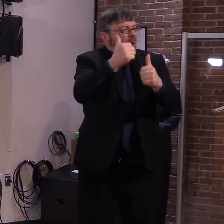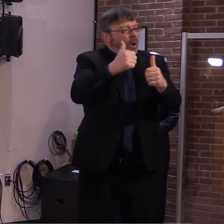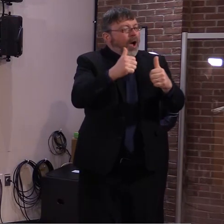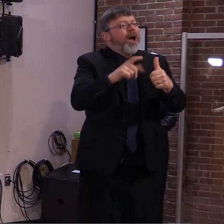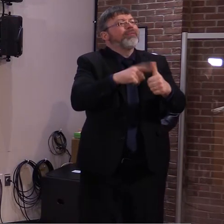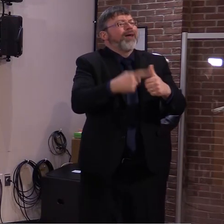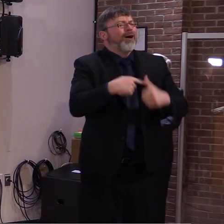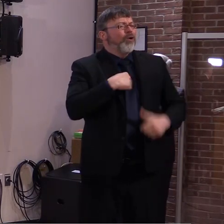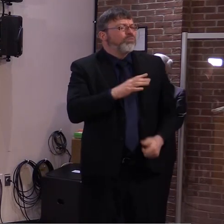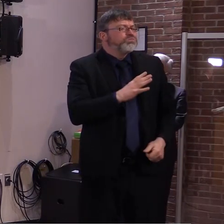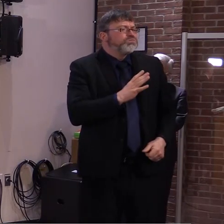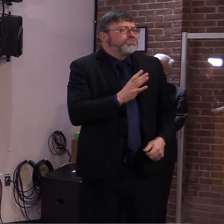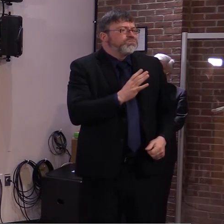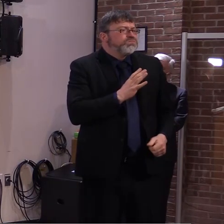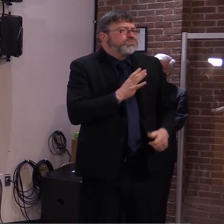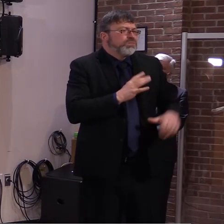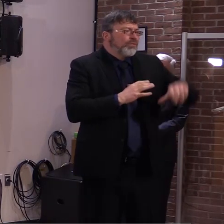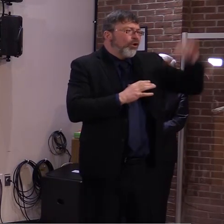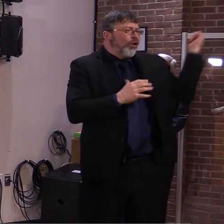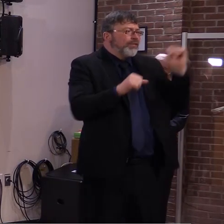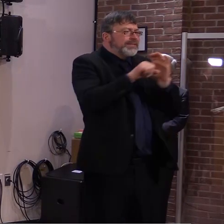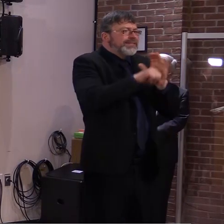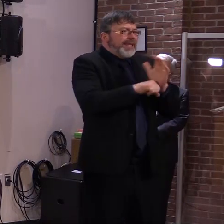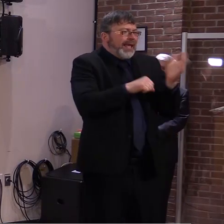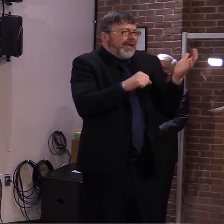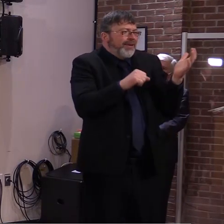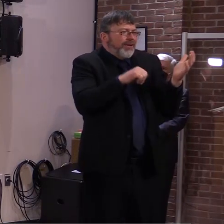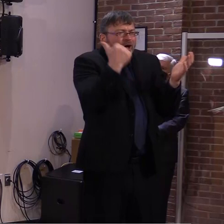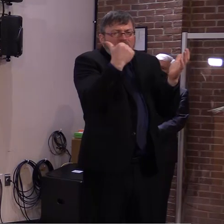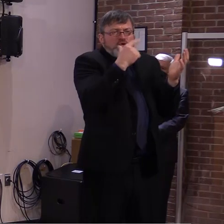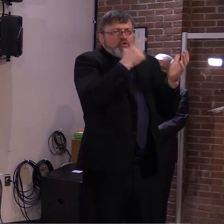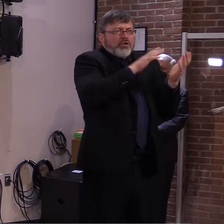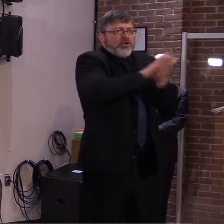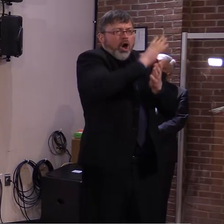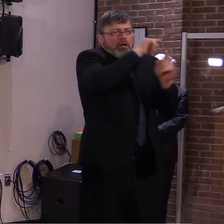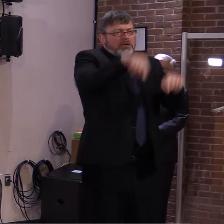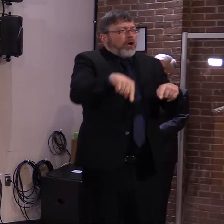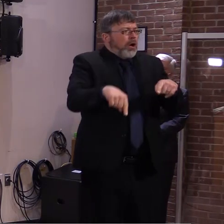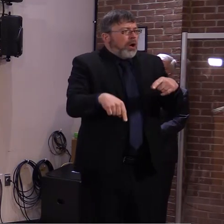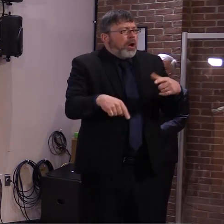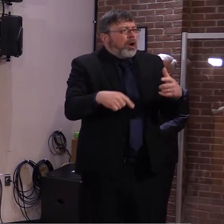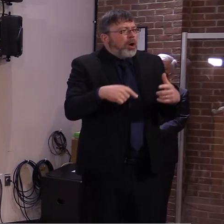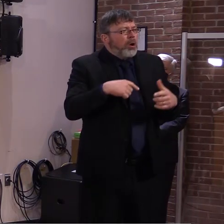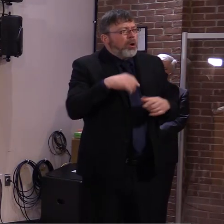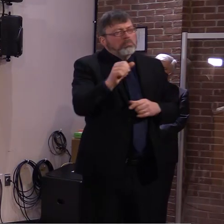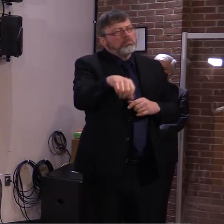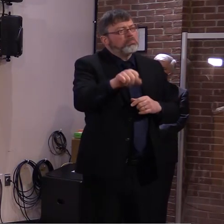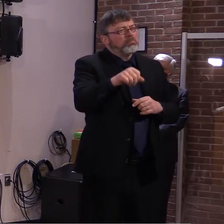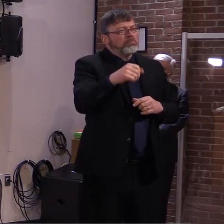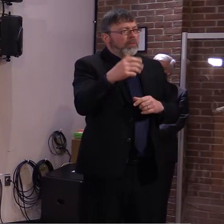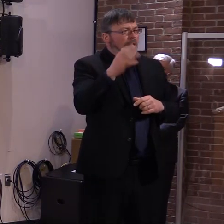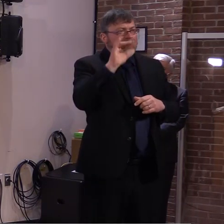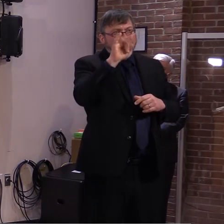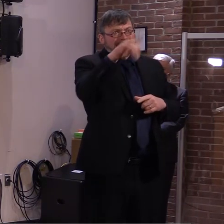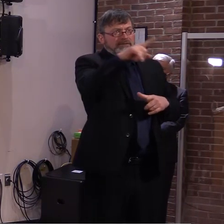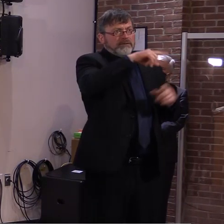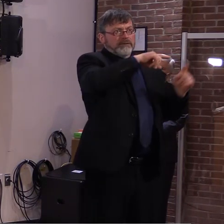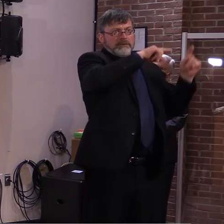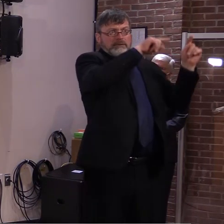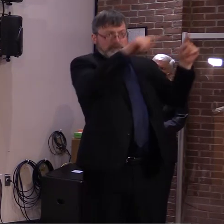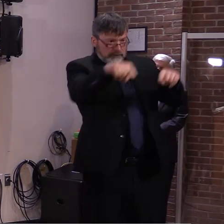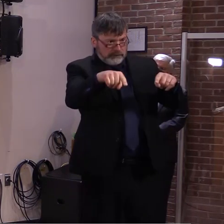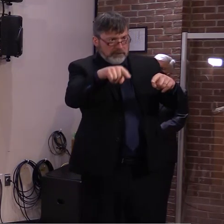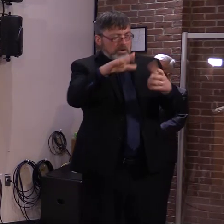to college students that aren't planning on staying in Vermont, as well as those from out of